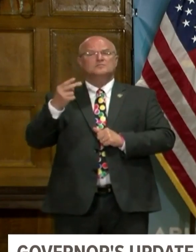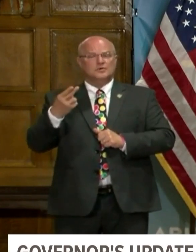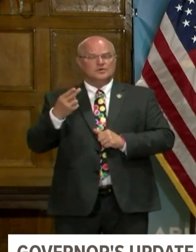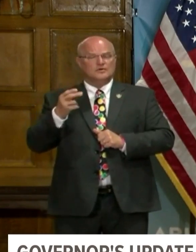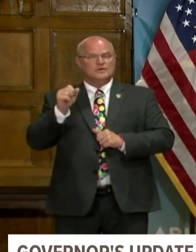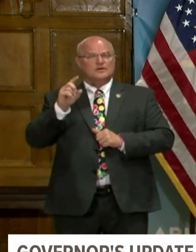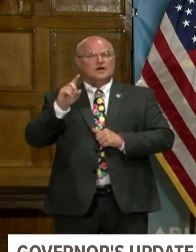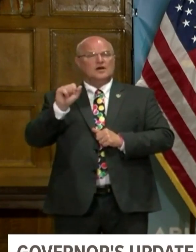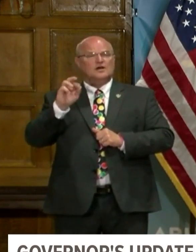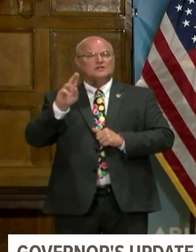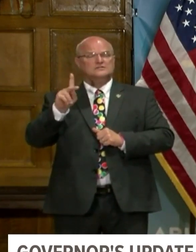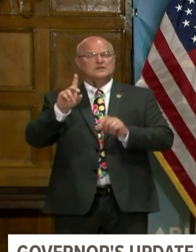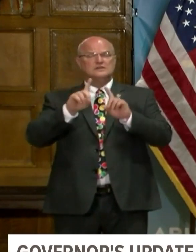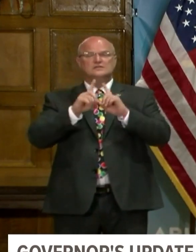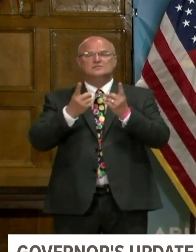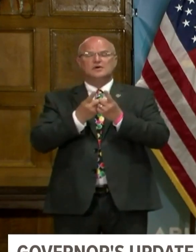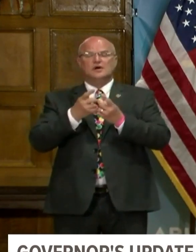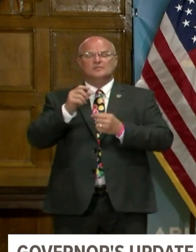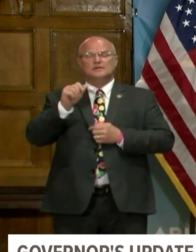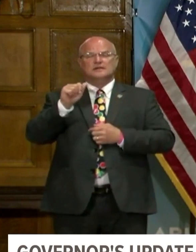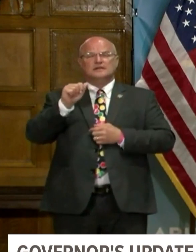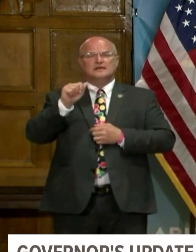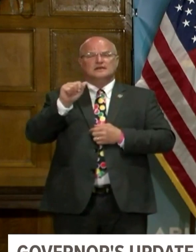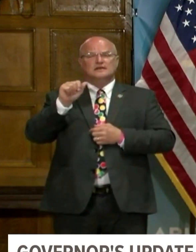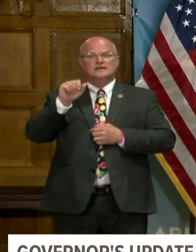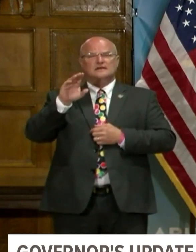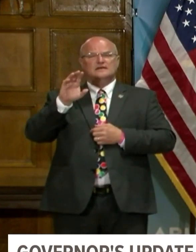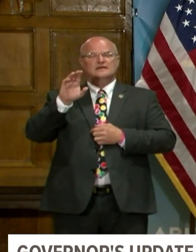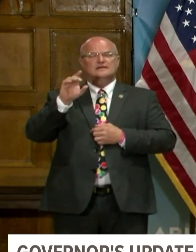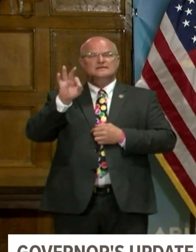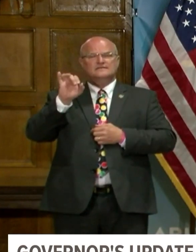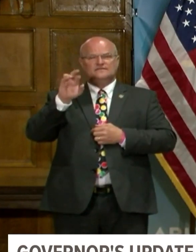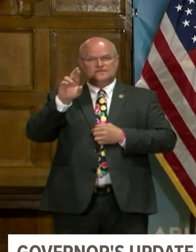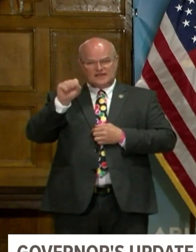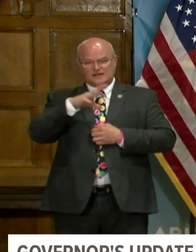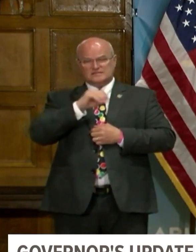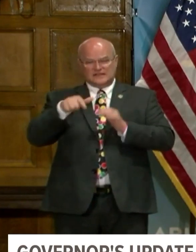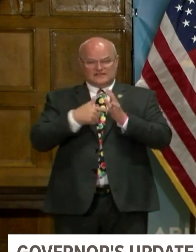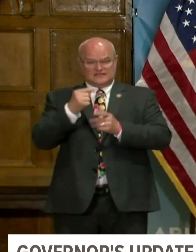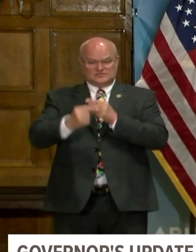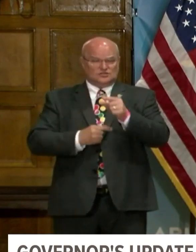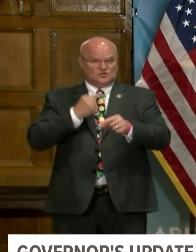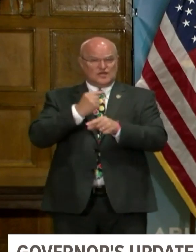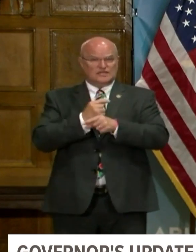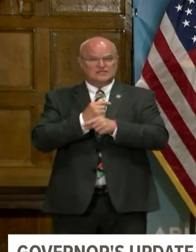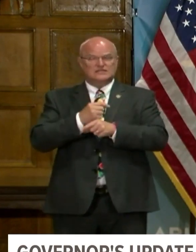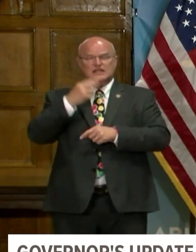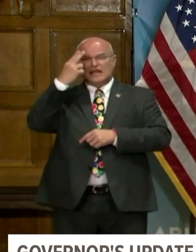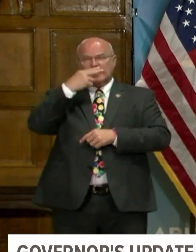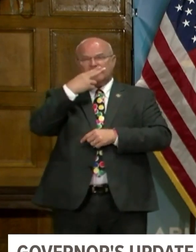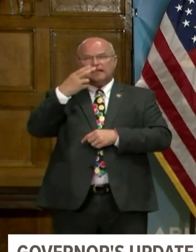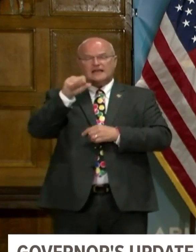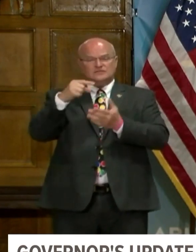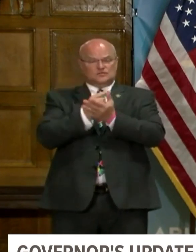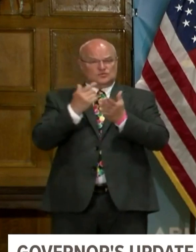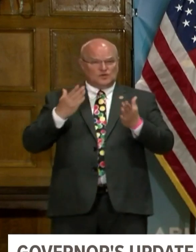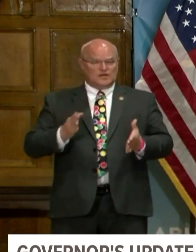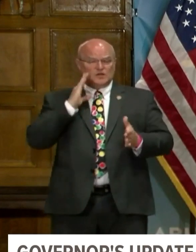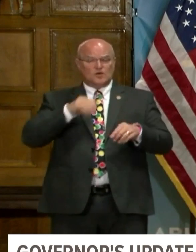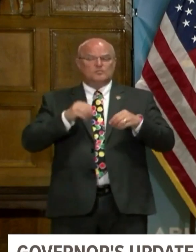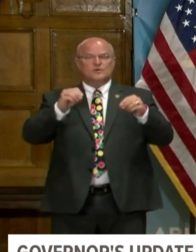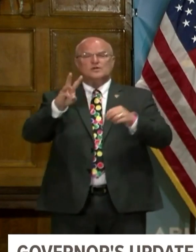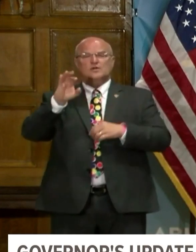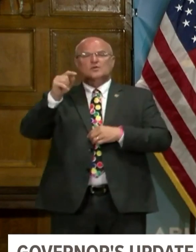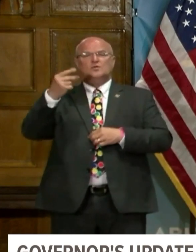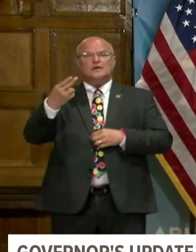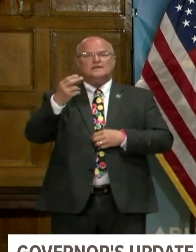Arkansas Department of Veterans Affairs, an Afghanistan combat veteran of this generation, and a Catholic high school graduate, will lay a